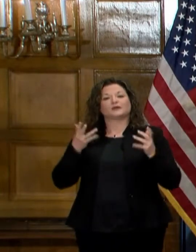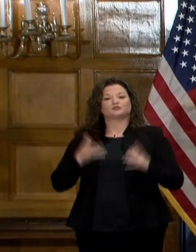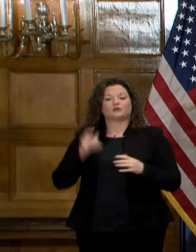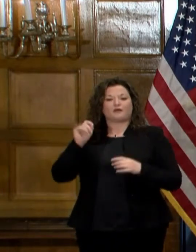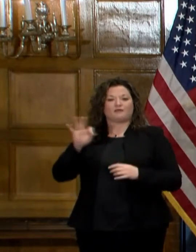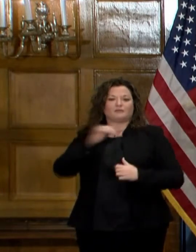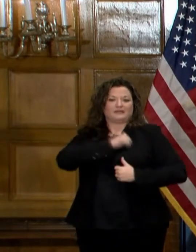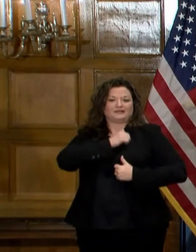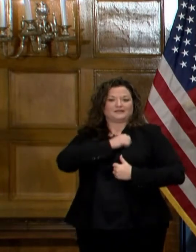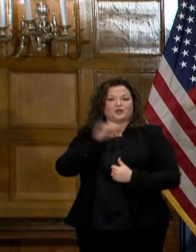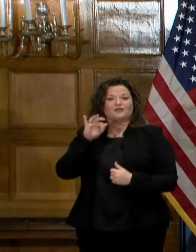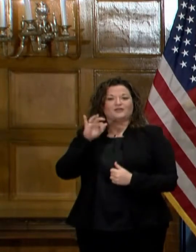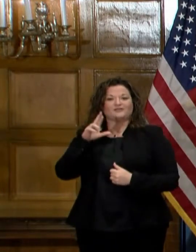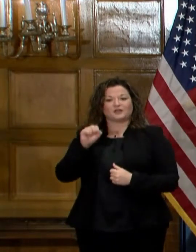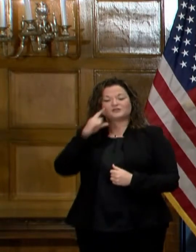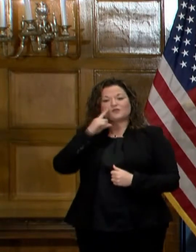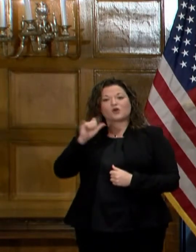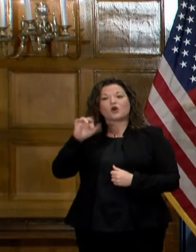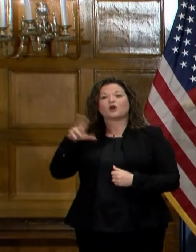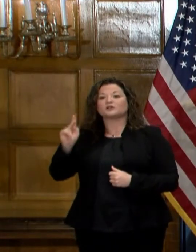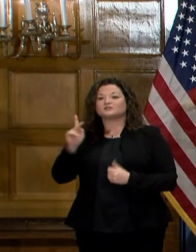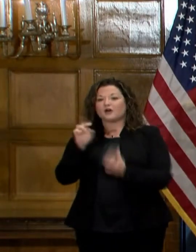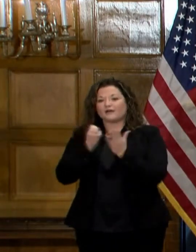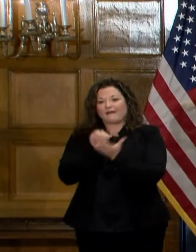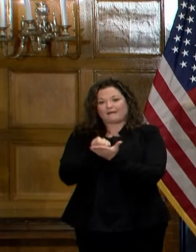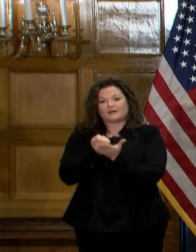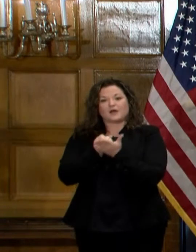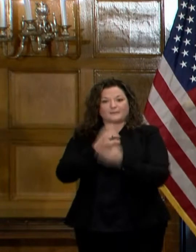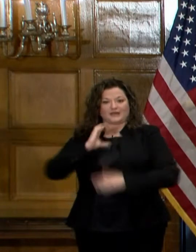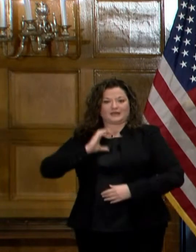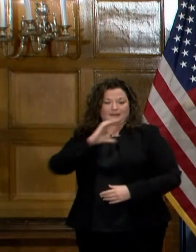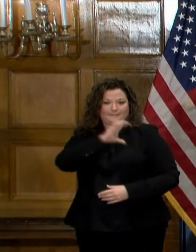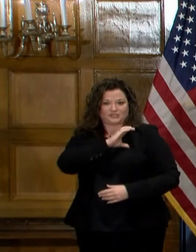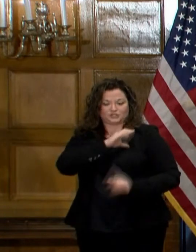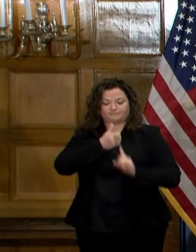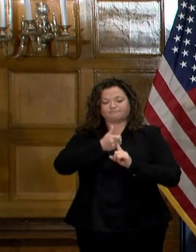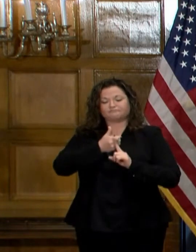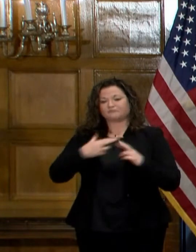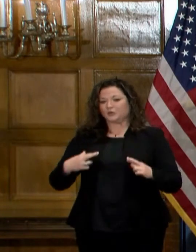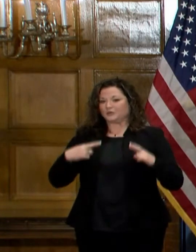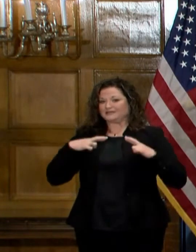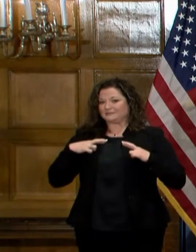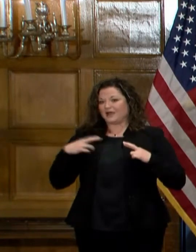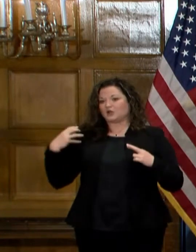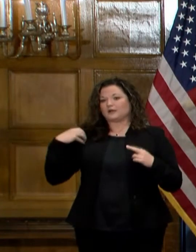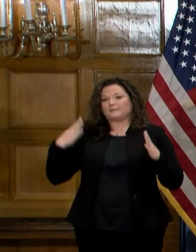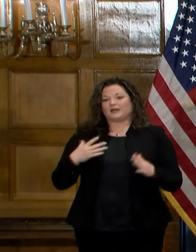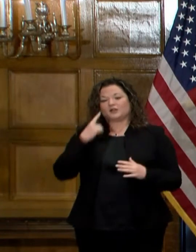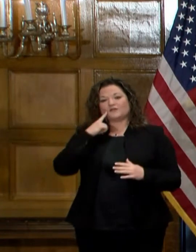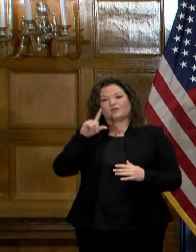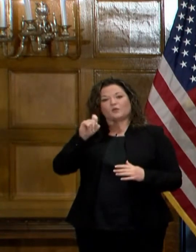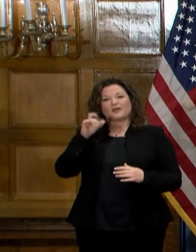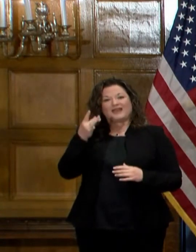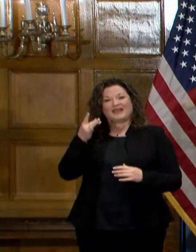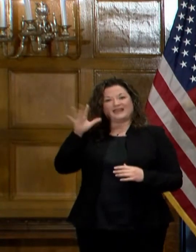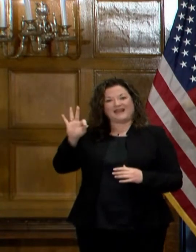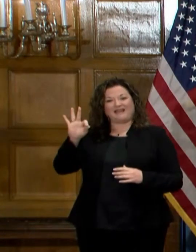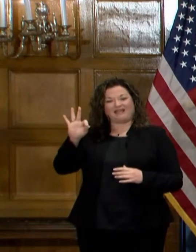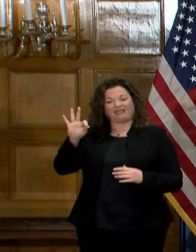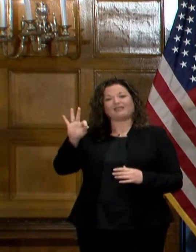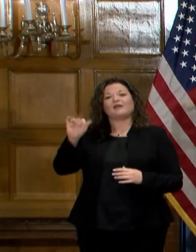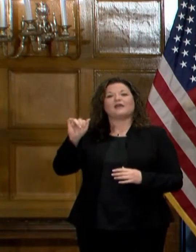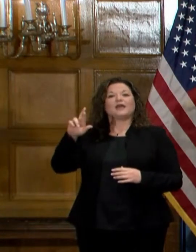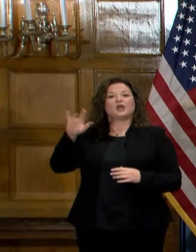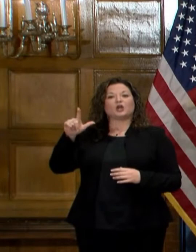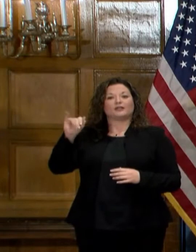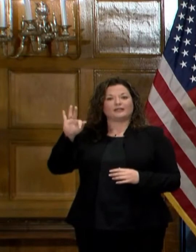Affairs for the Arkansas Economic Development Commission. He's retired as the commander of the 189th Airlift Wing of the